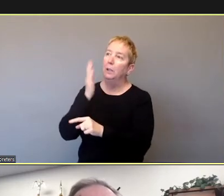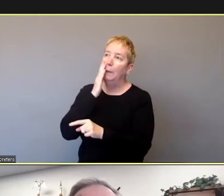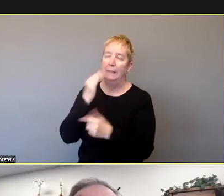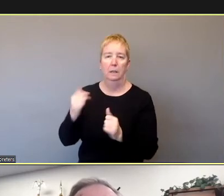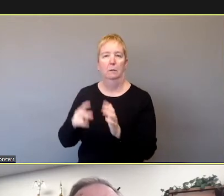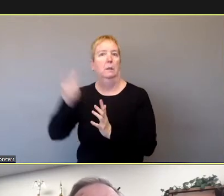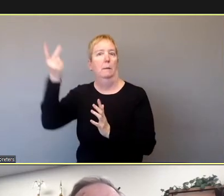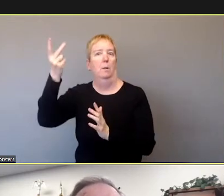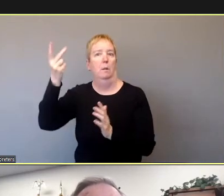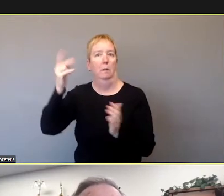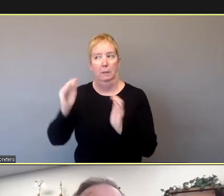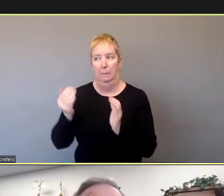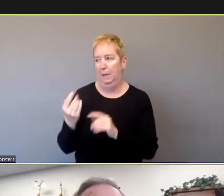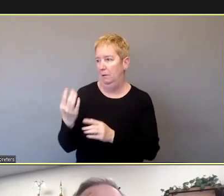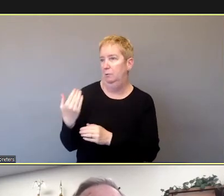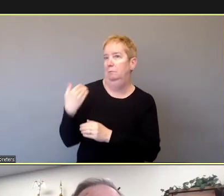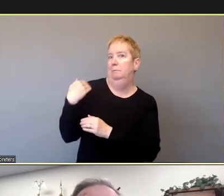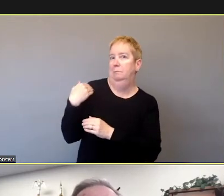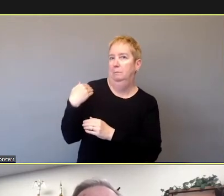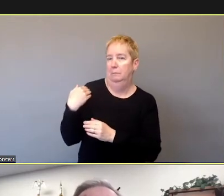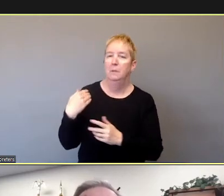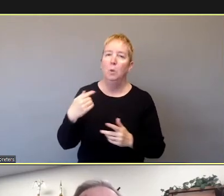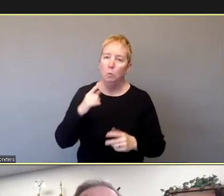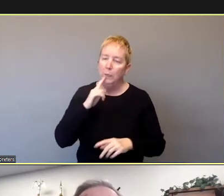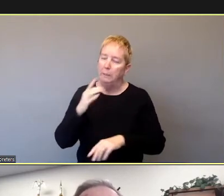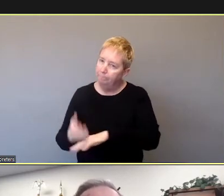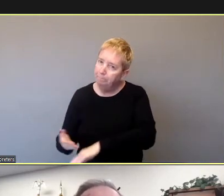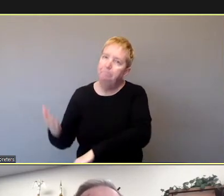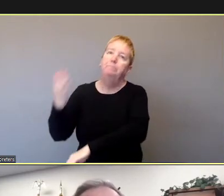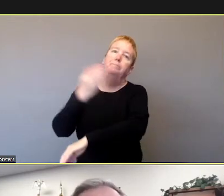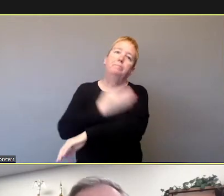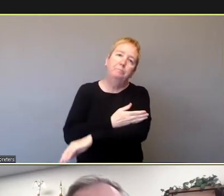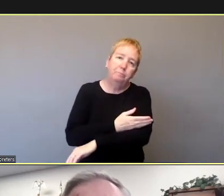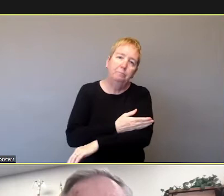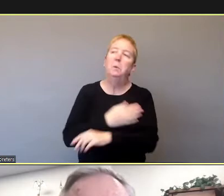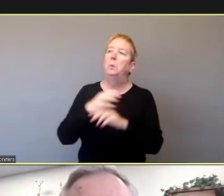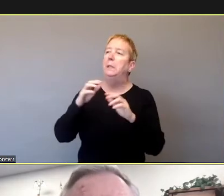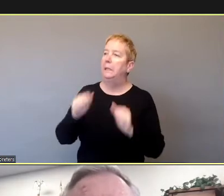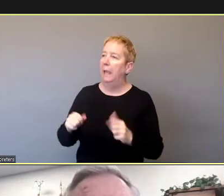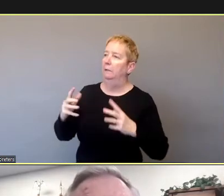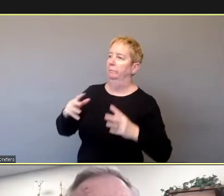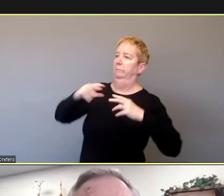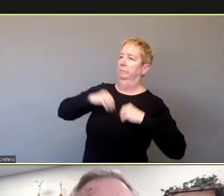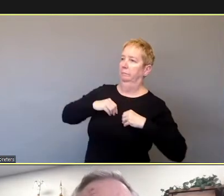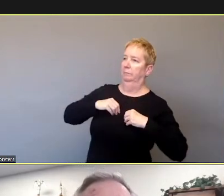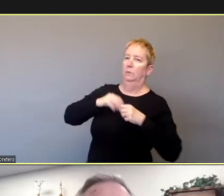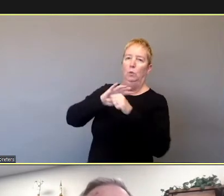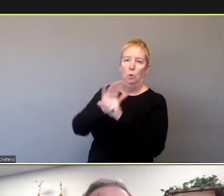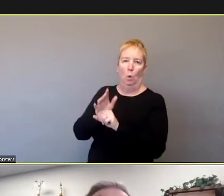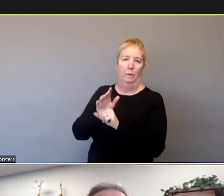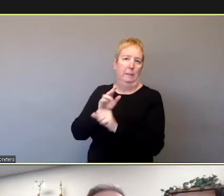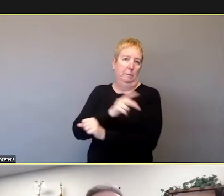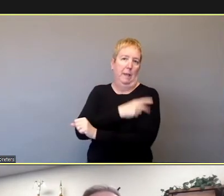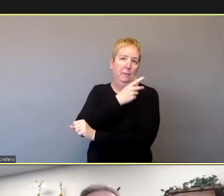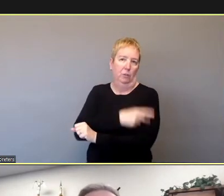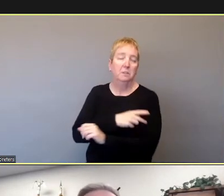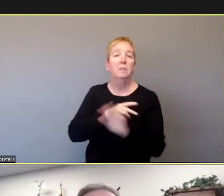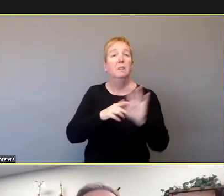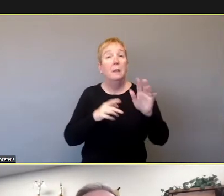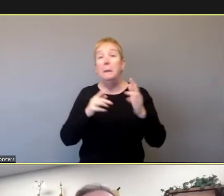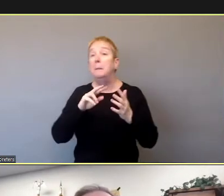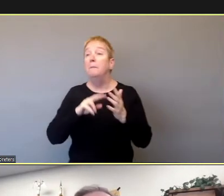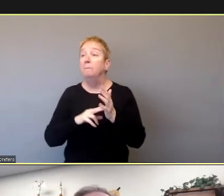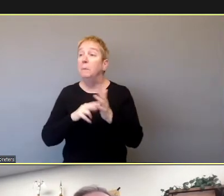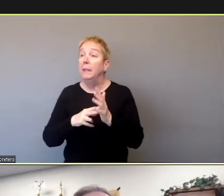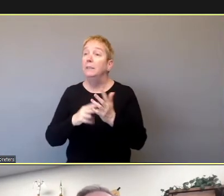time, that we're doing really well and having room for COVID patients. Well, what does this mean for you and me? It means if one of us has a heart